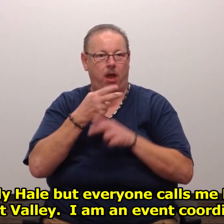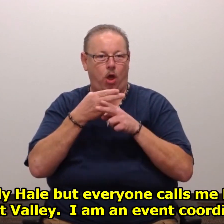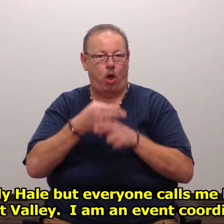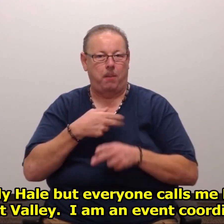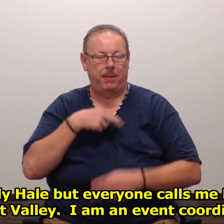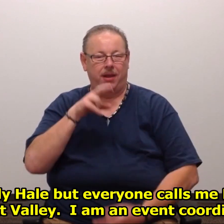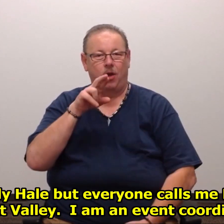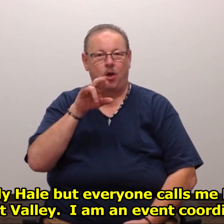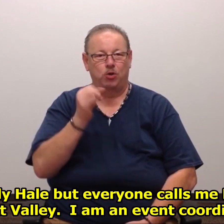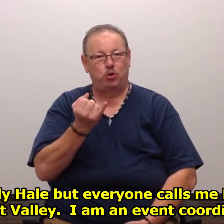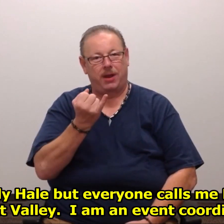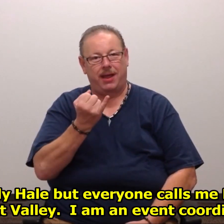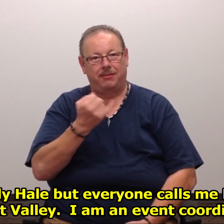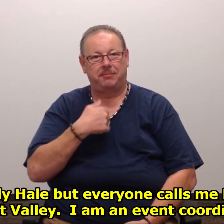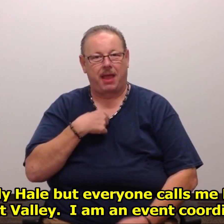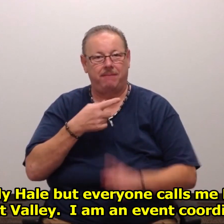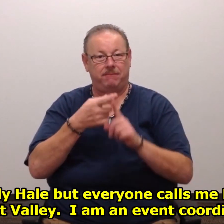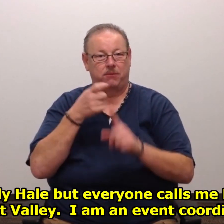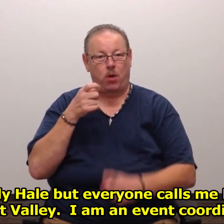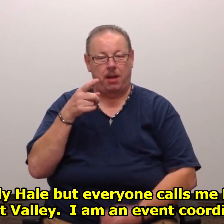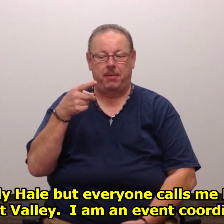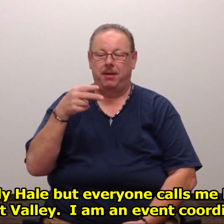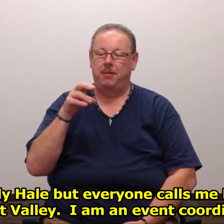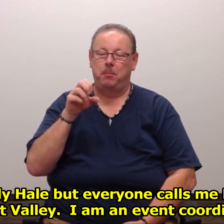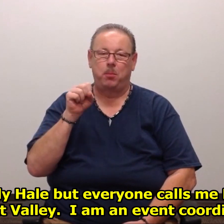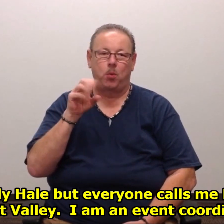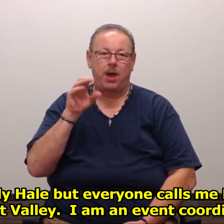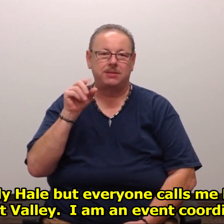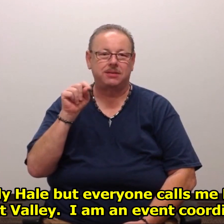Hello, I'm Randy Hale, but everyone calls me RJ.